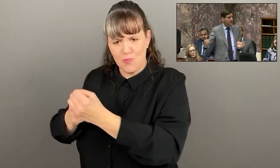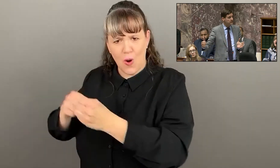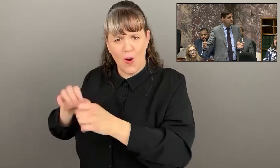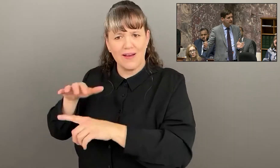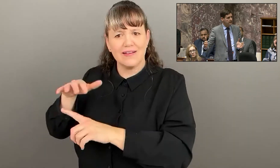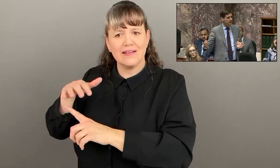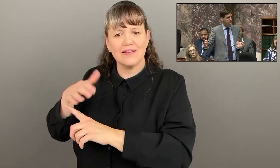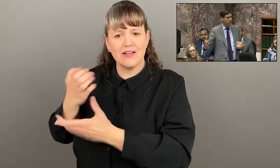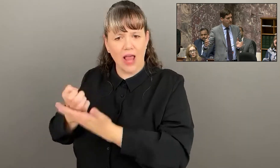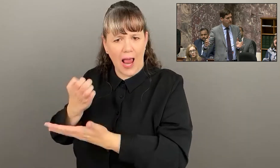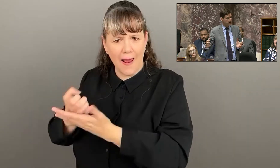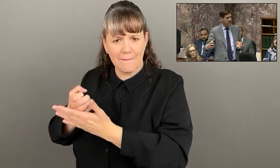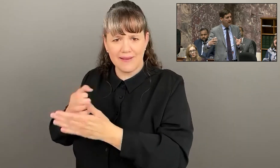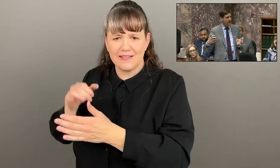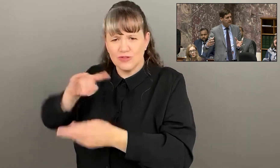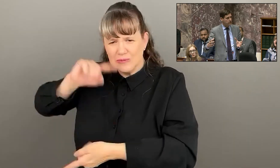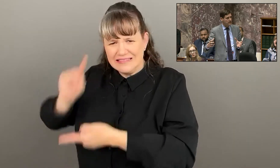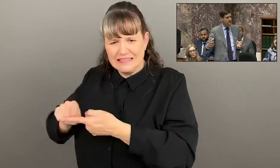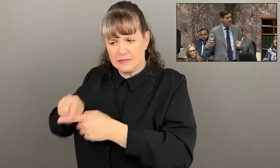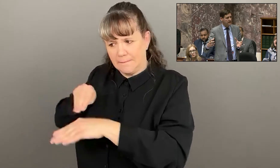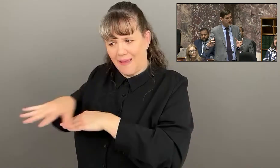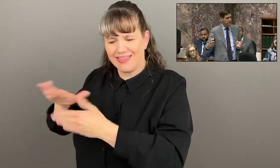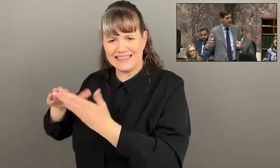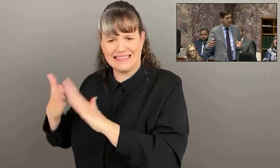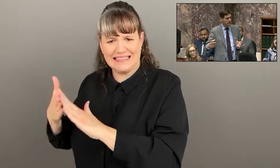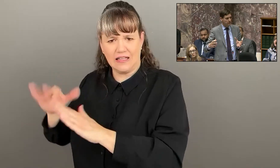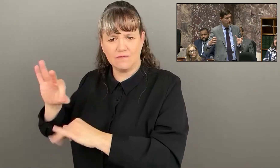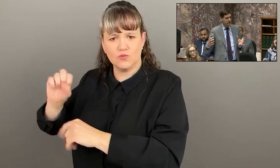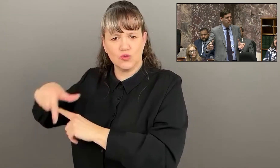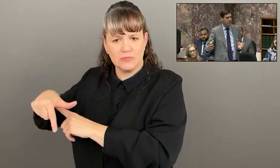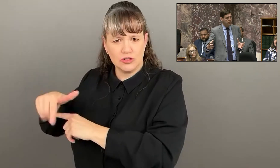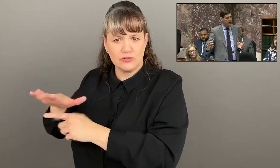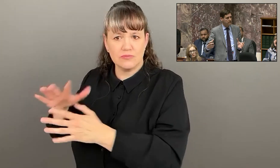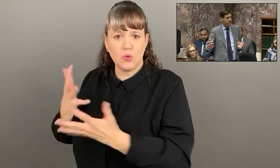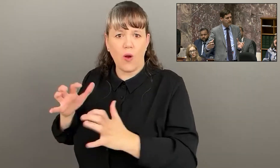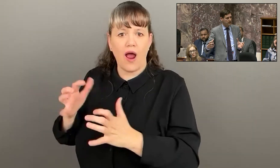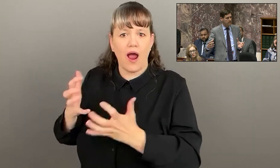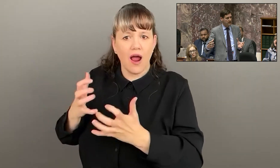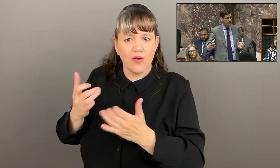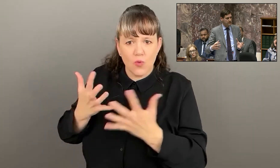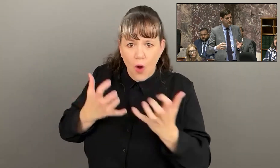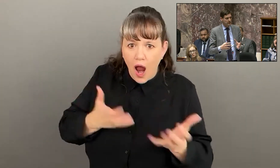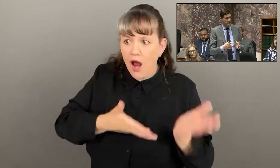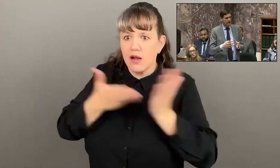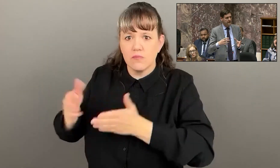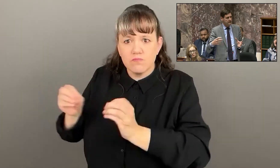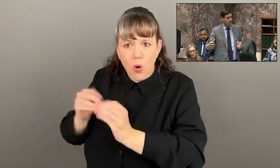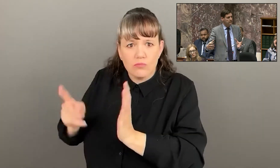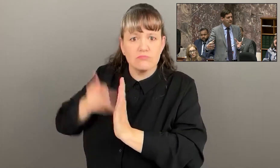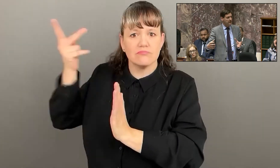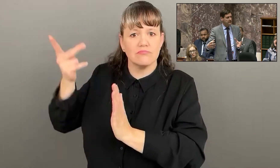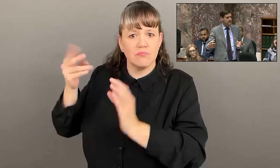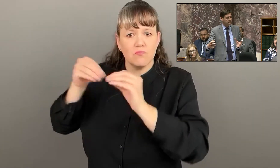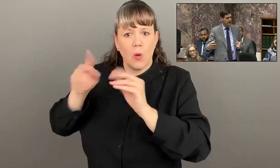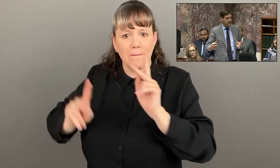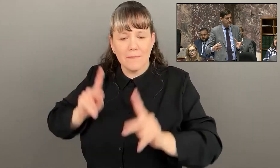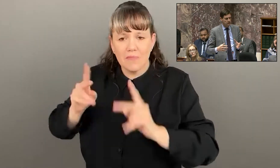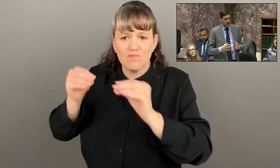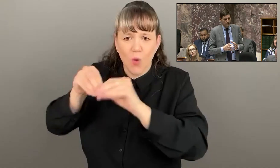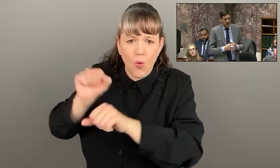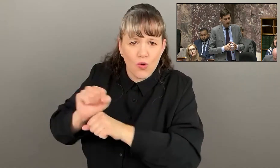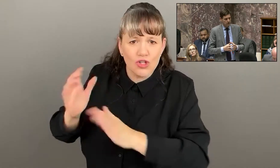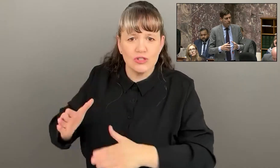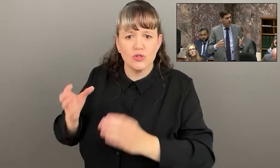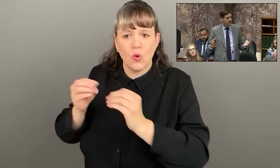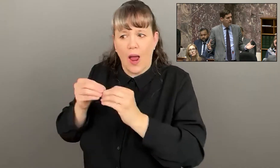want twice as many workers. They want to hire twice as many people. They want to create more jobs in our province, and they still want to minimize impacts.